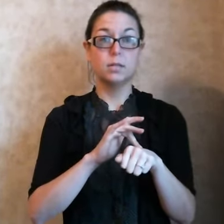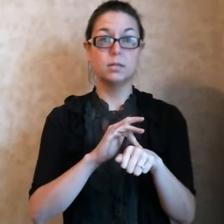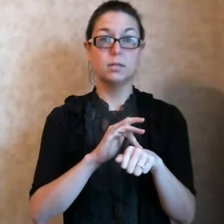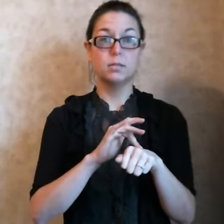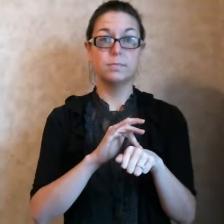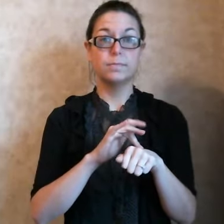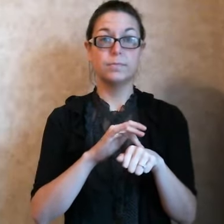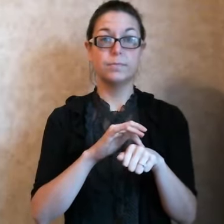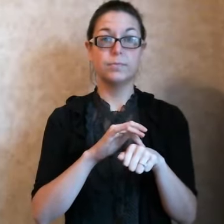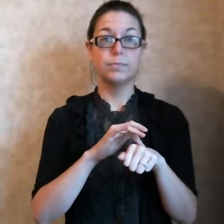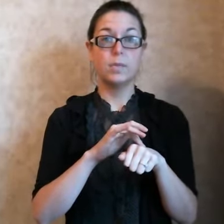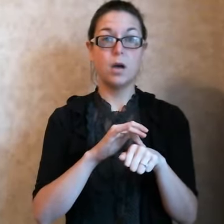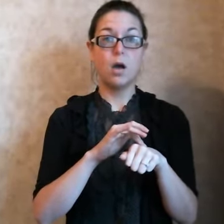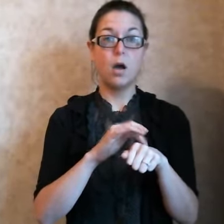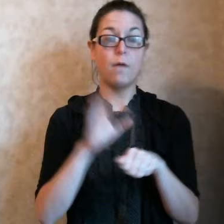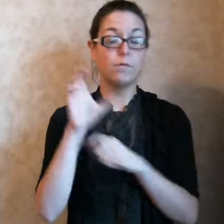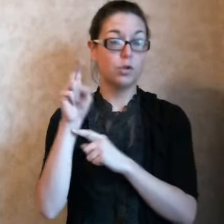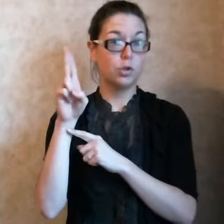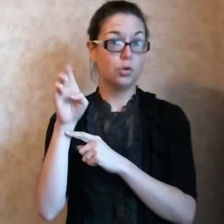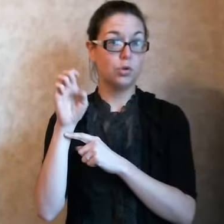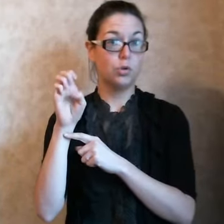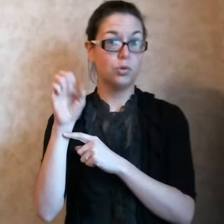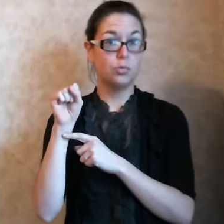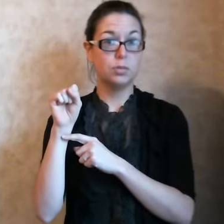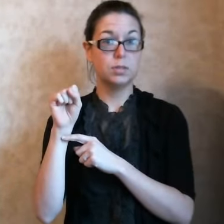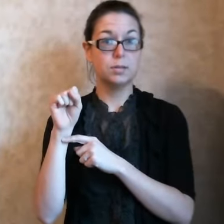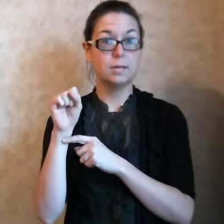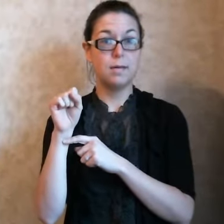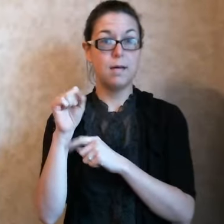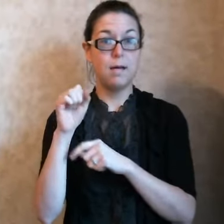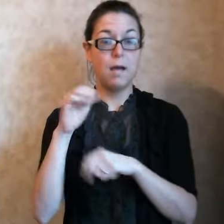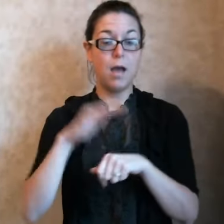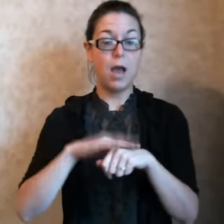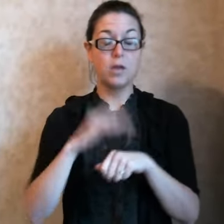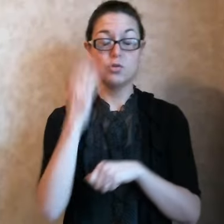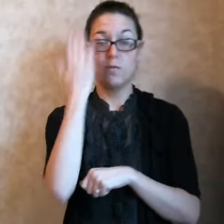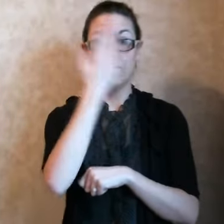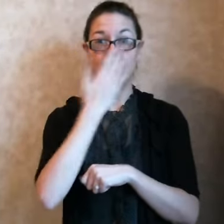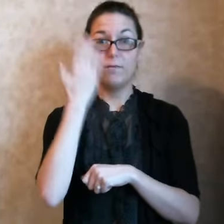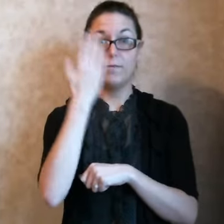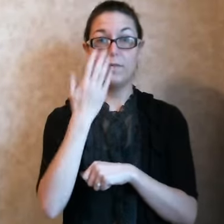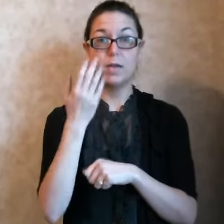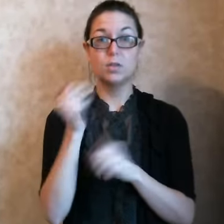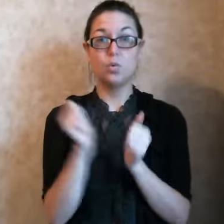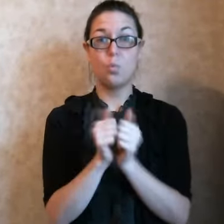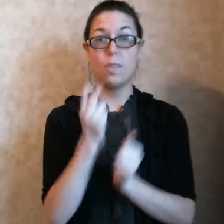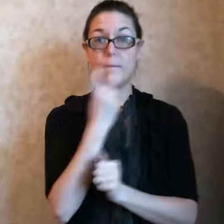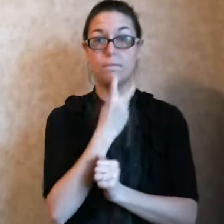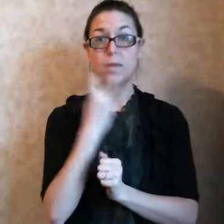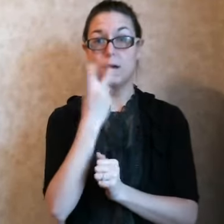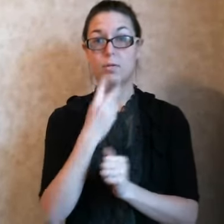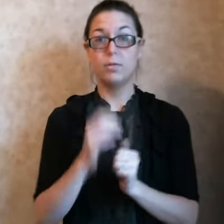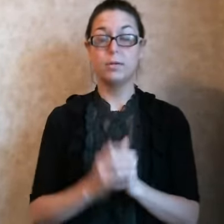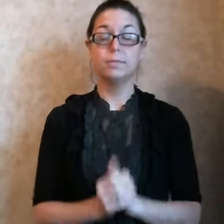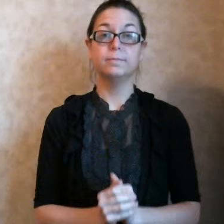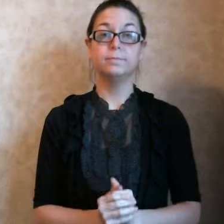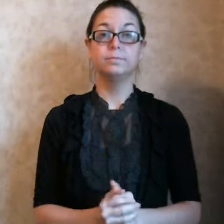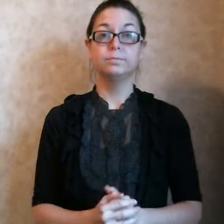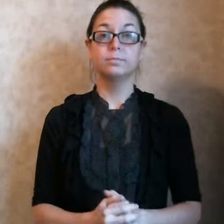the cues on your face, and it's just mouthing what the person